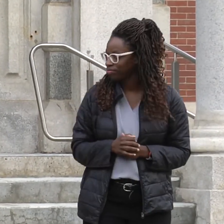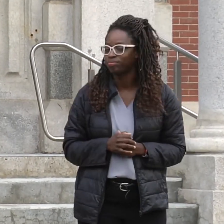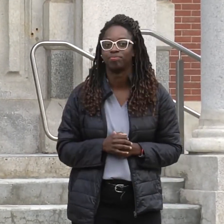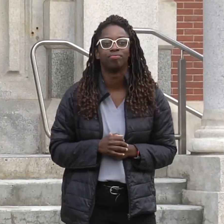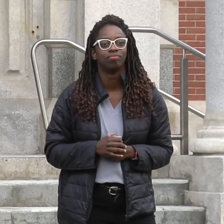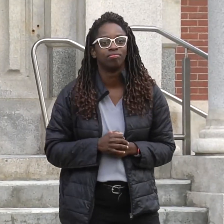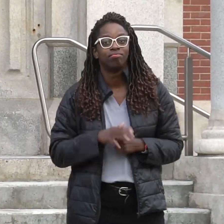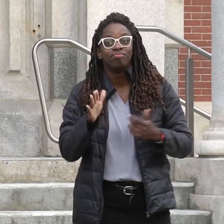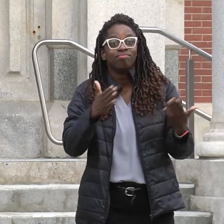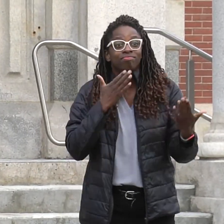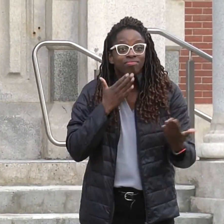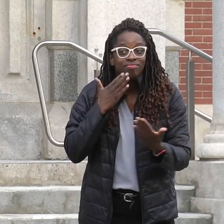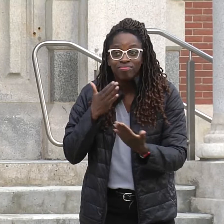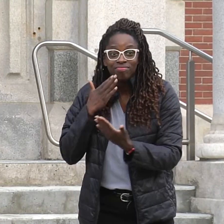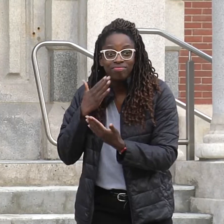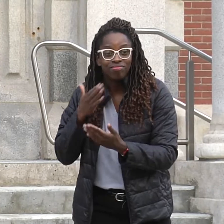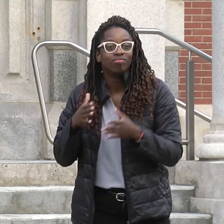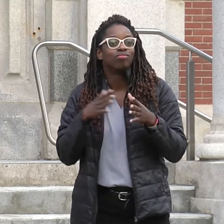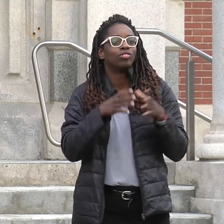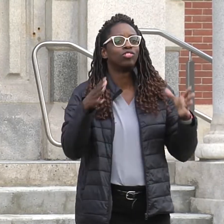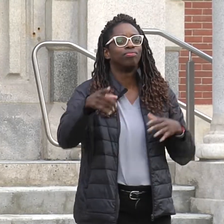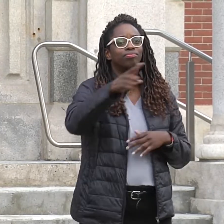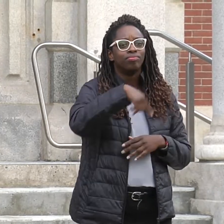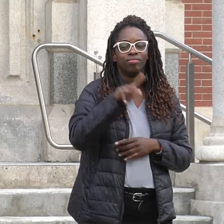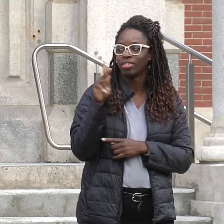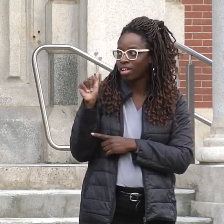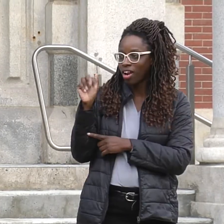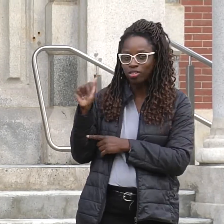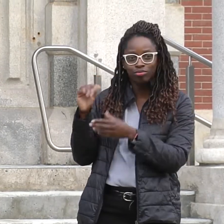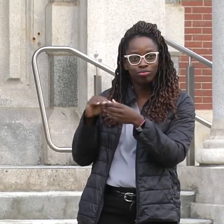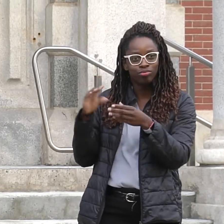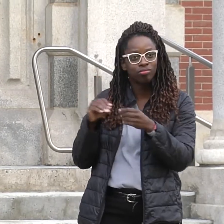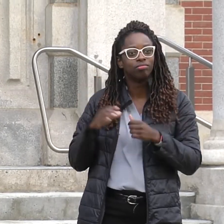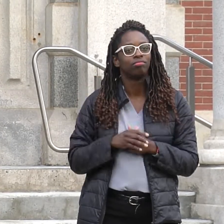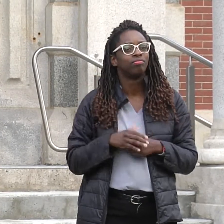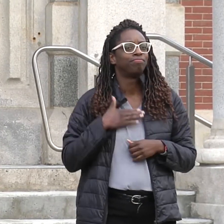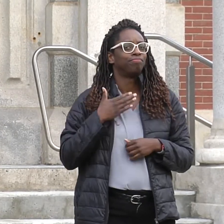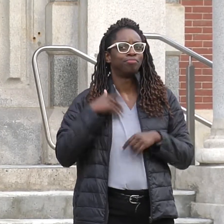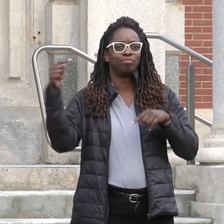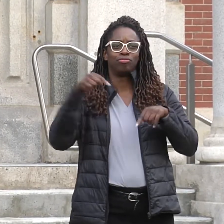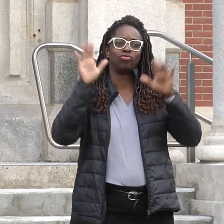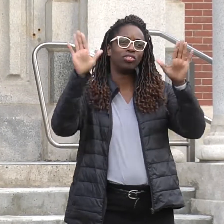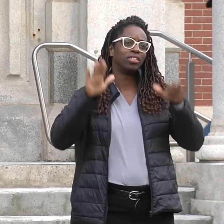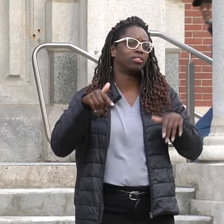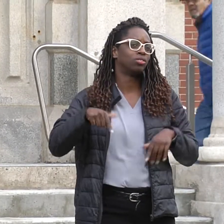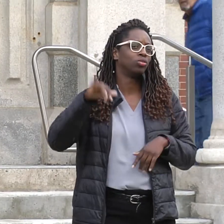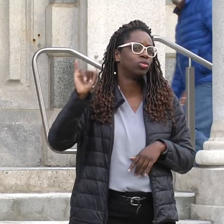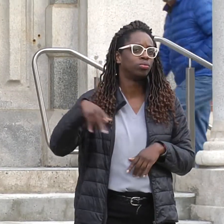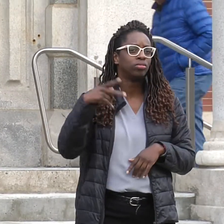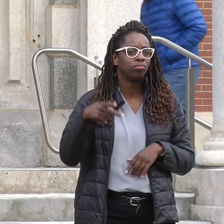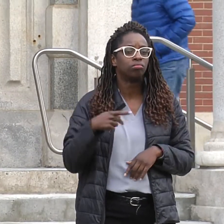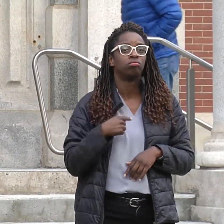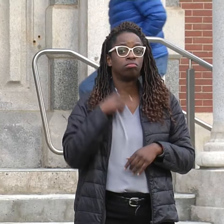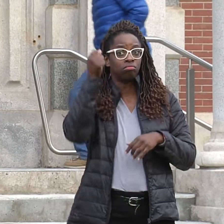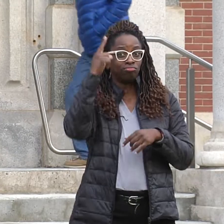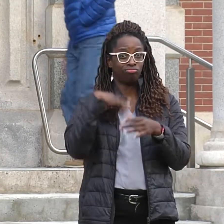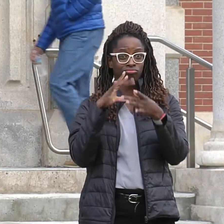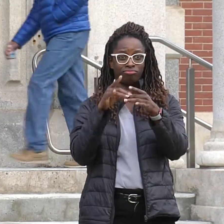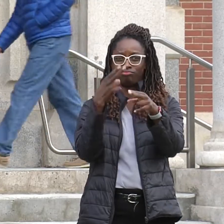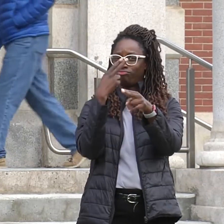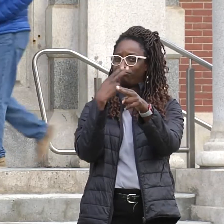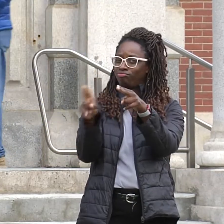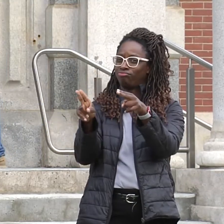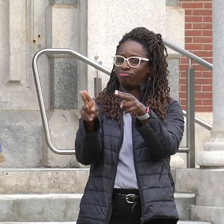Thank you so much, Cara. It is great to be here in Jamaica Plain. I'm gonna keep my remarks very brief. I am very, very cold. I don't know about